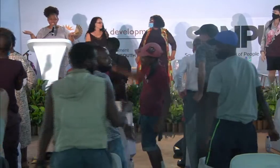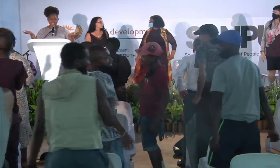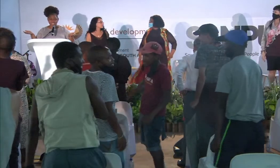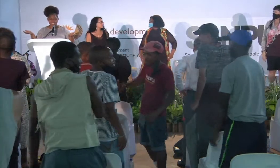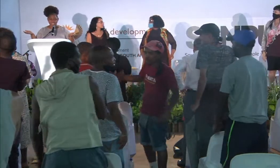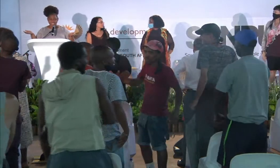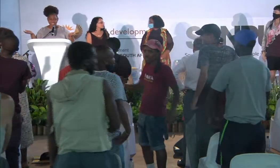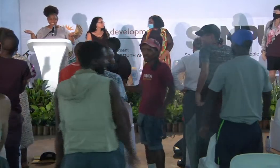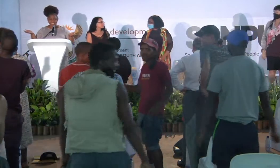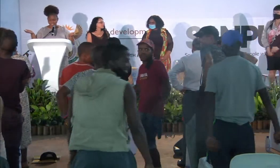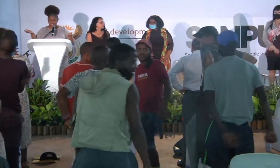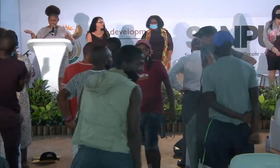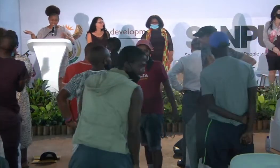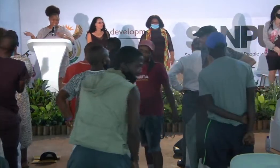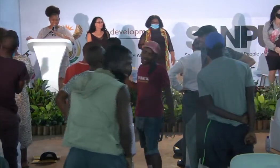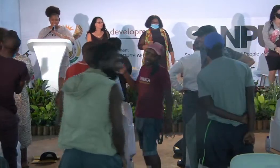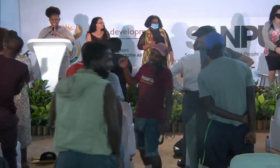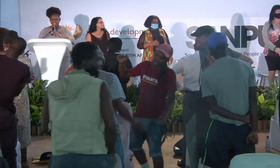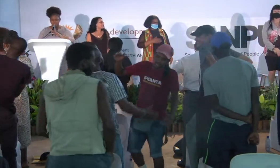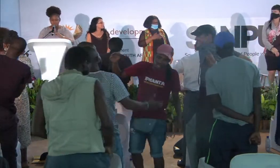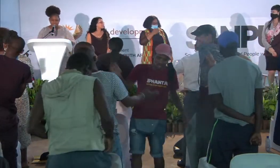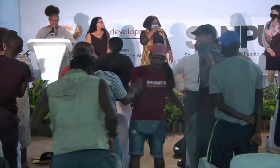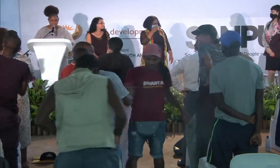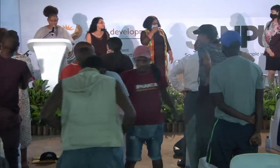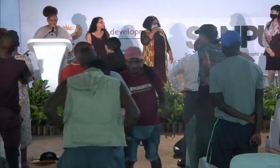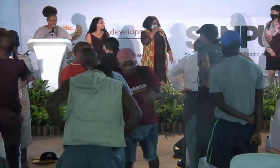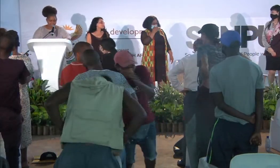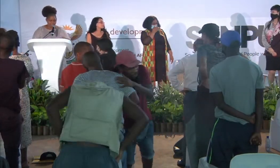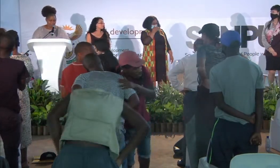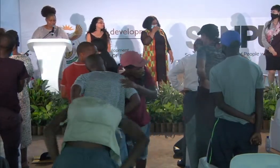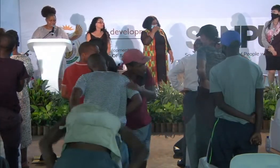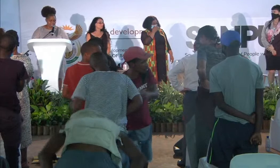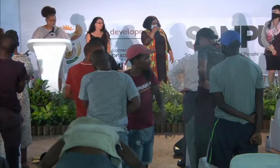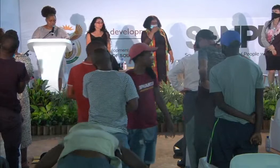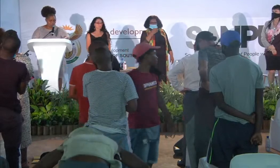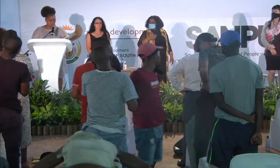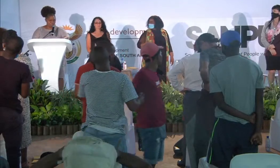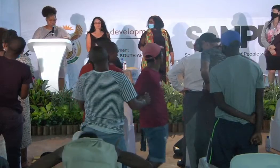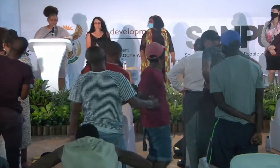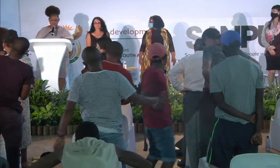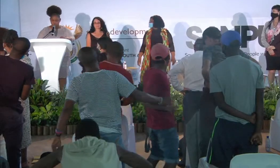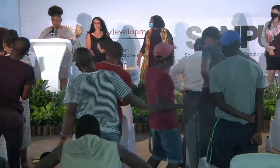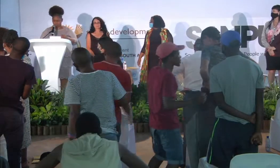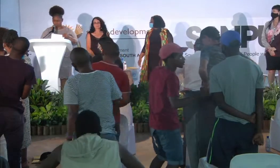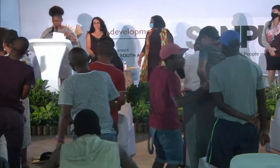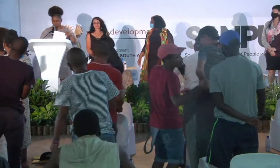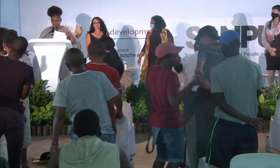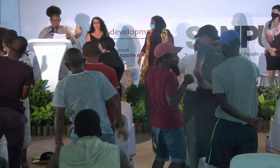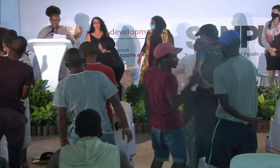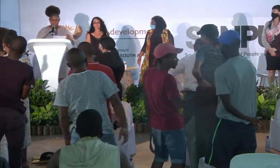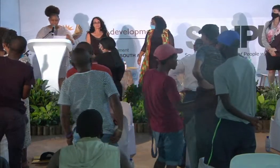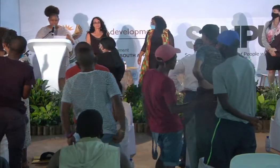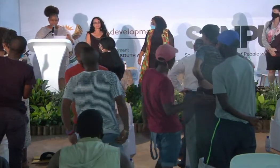right? Good. Thank you so much. My last job is to